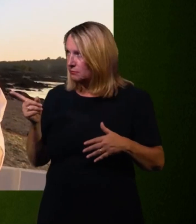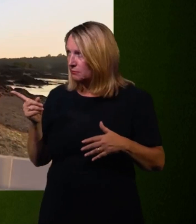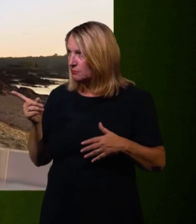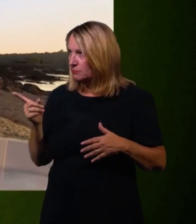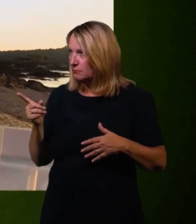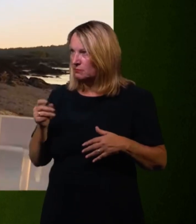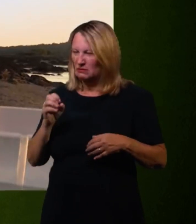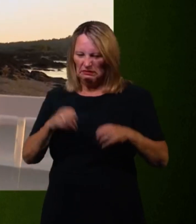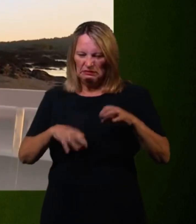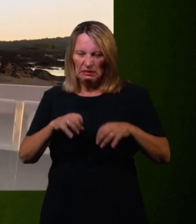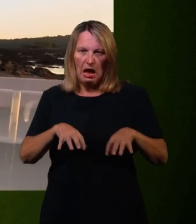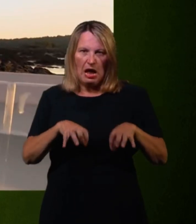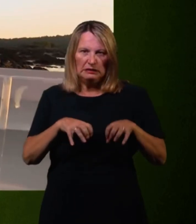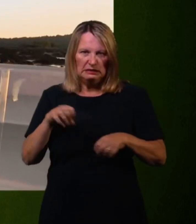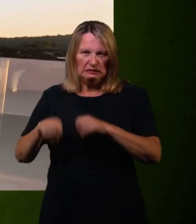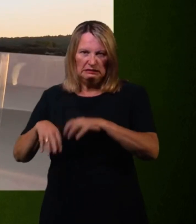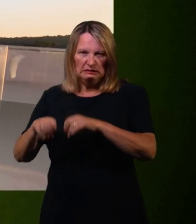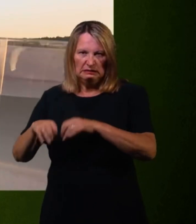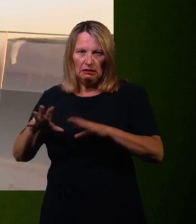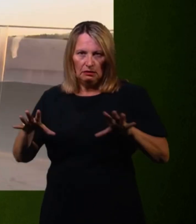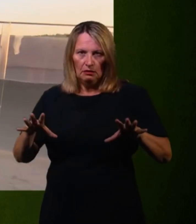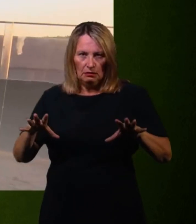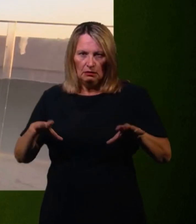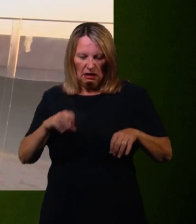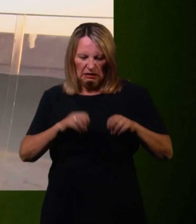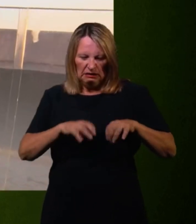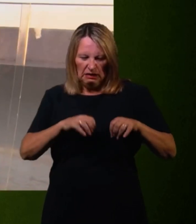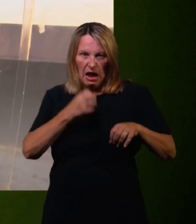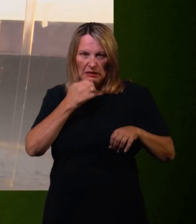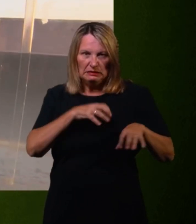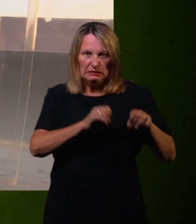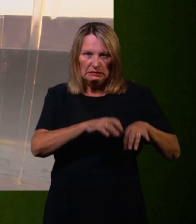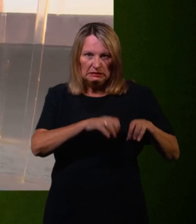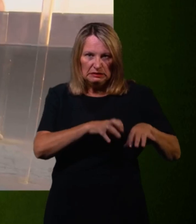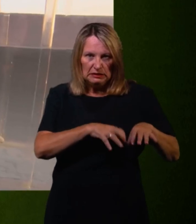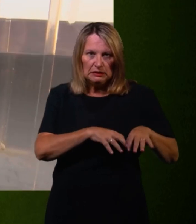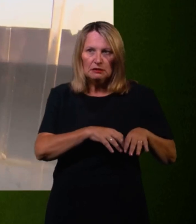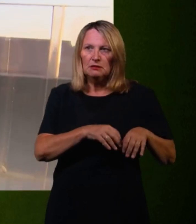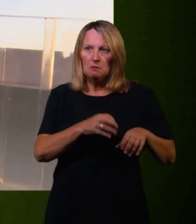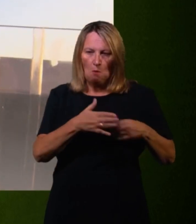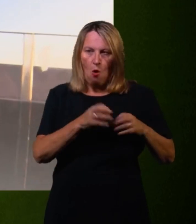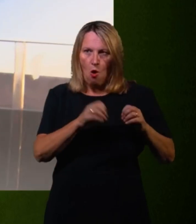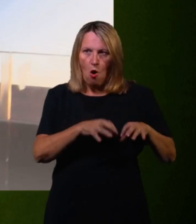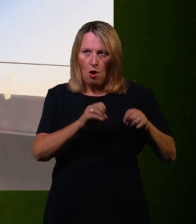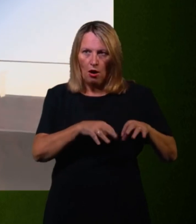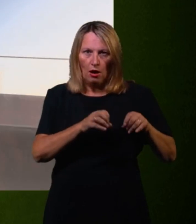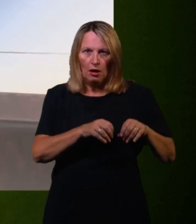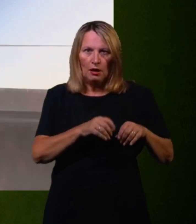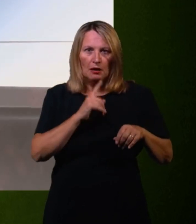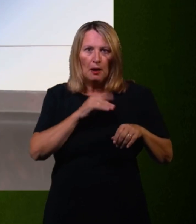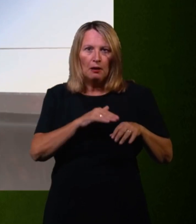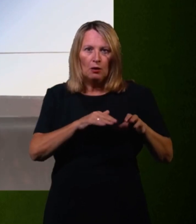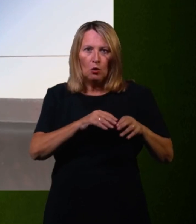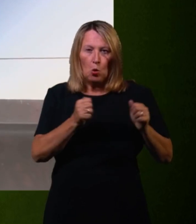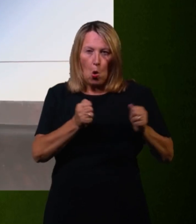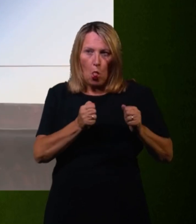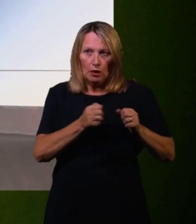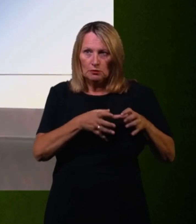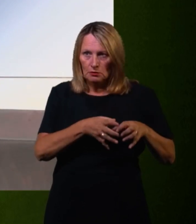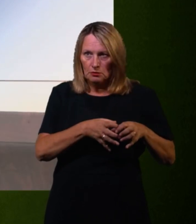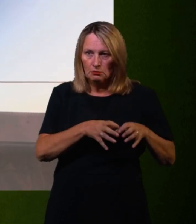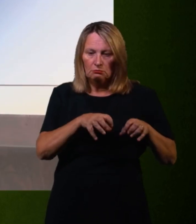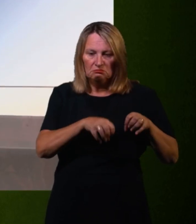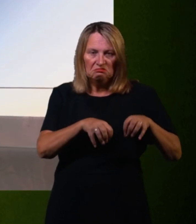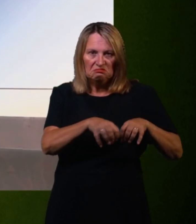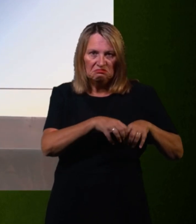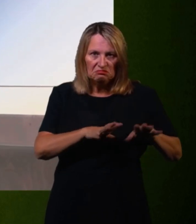of icebergs that we're going to drop on this side, keep them on there, get a few more going, get that nice and cold. And this